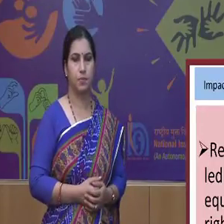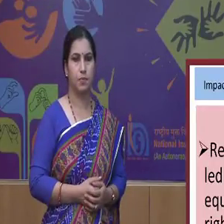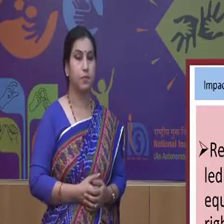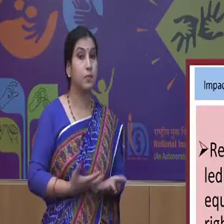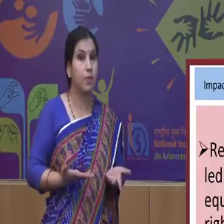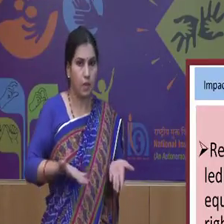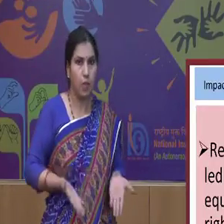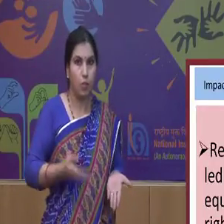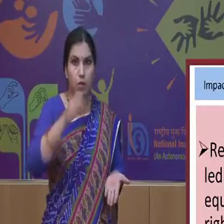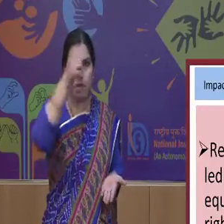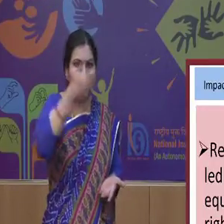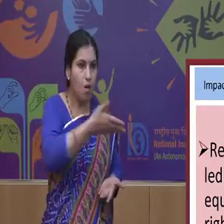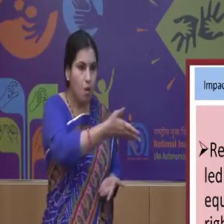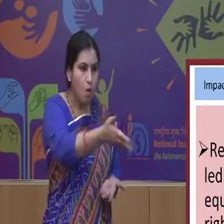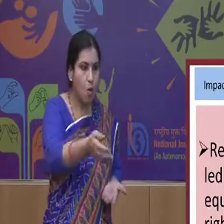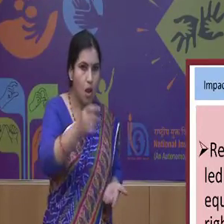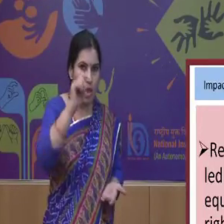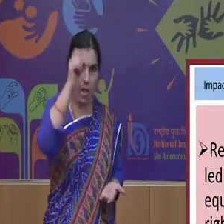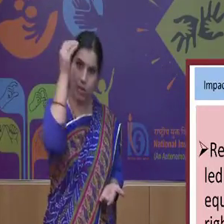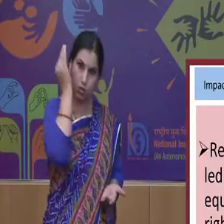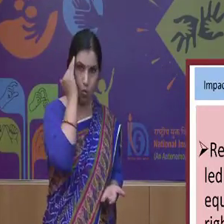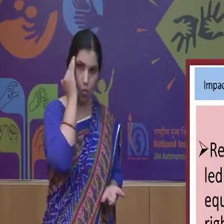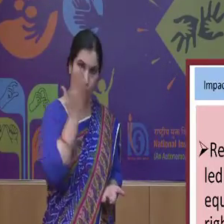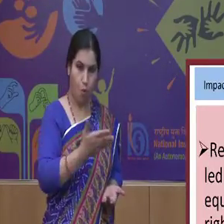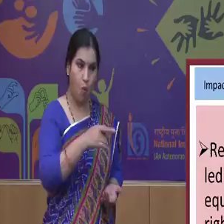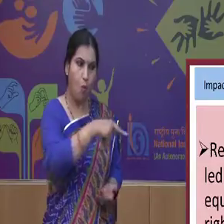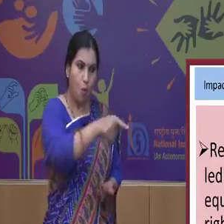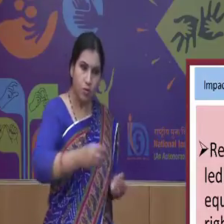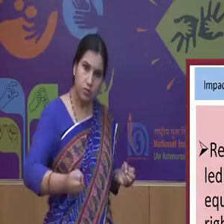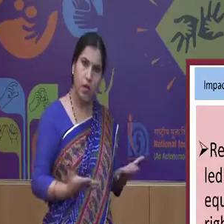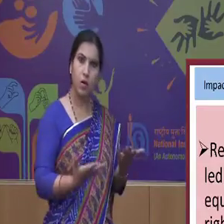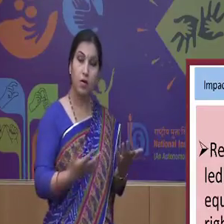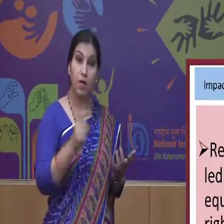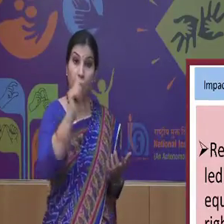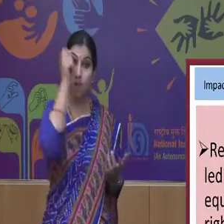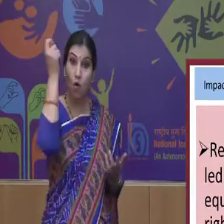as now the Indian learnt English, they started reading foreign writers